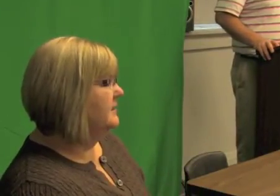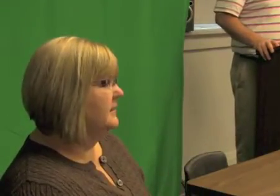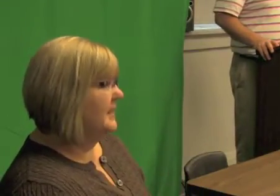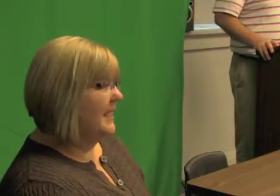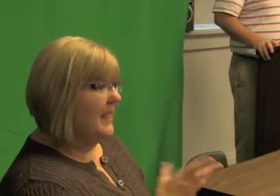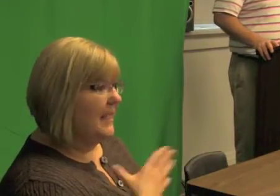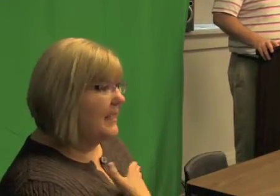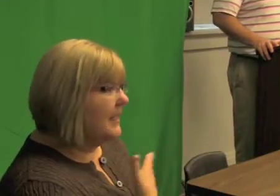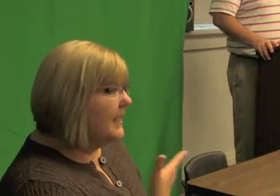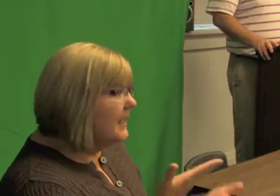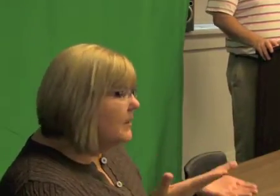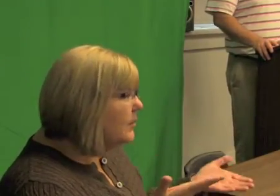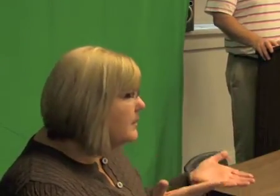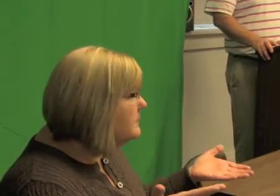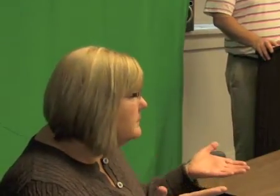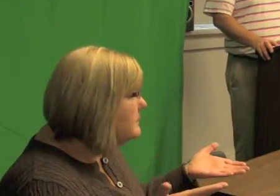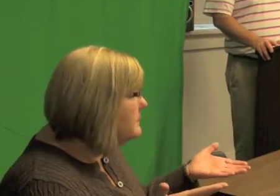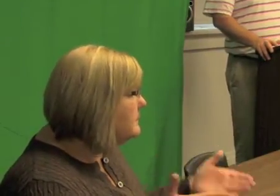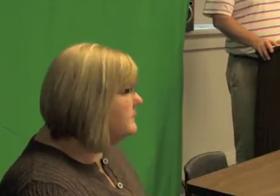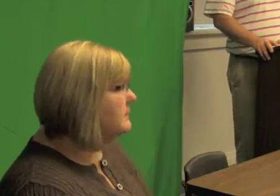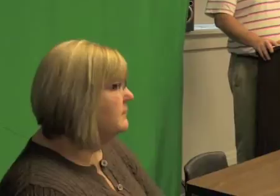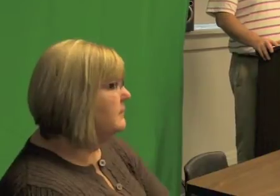Anybody?